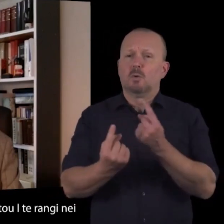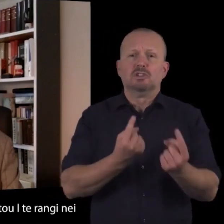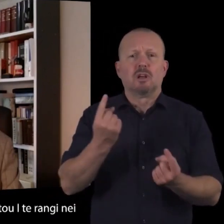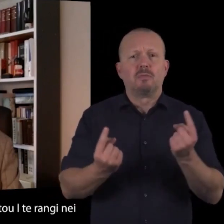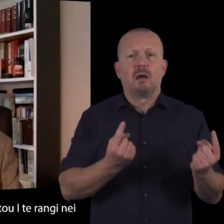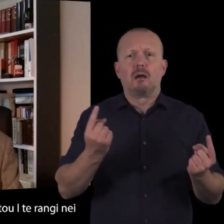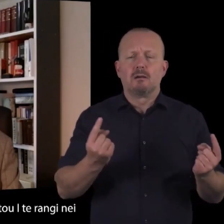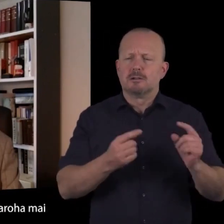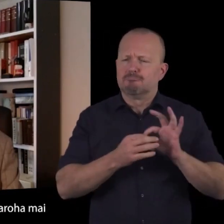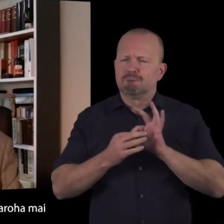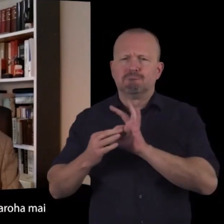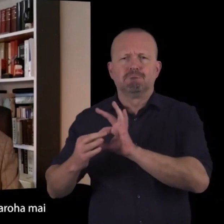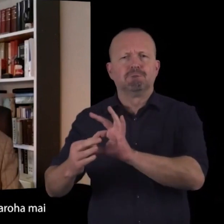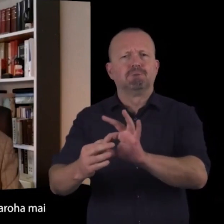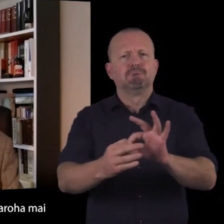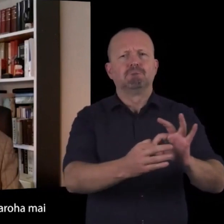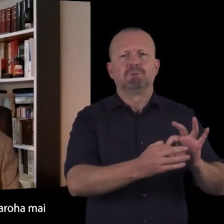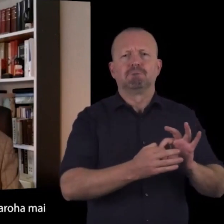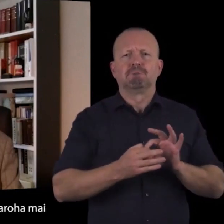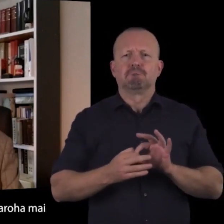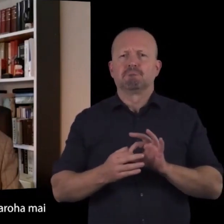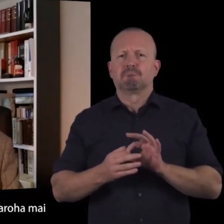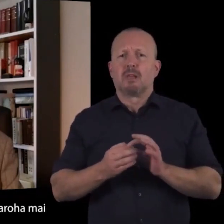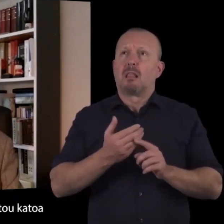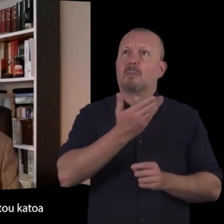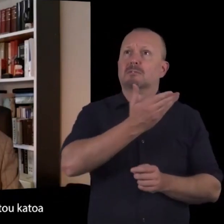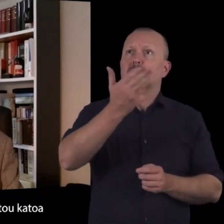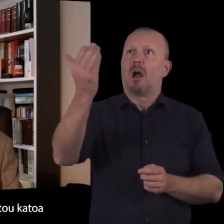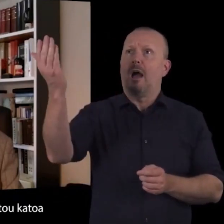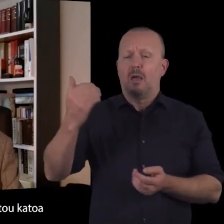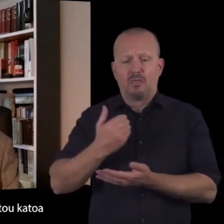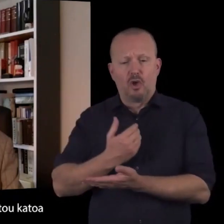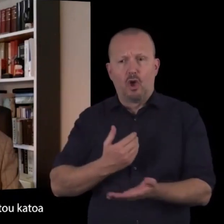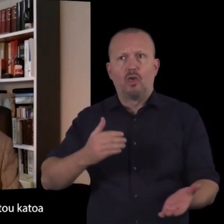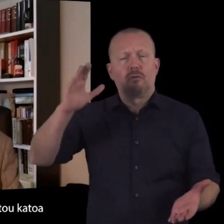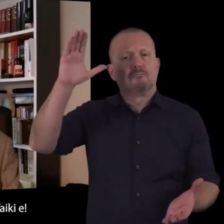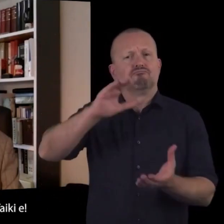te rangi nei. Aroha atu, aroha mai. Tātou I a tātou